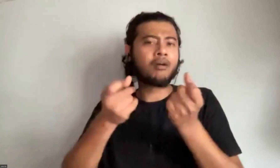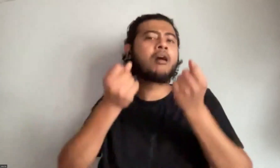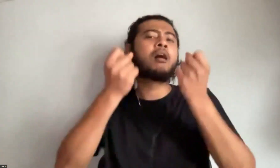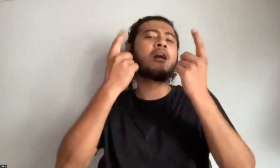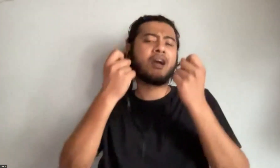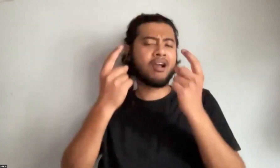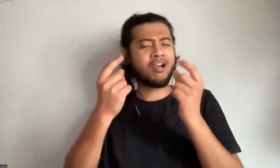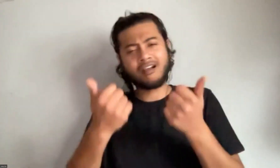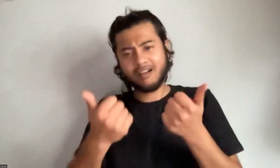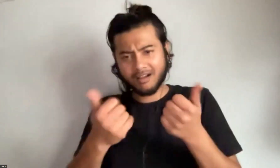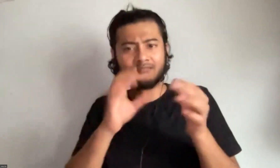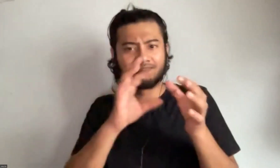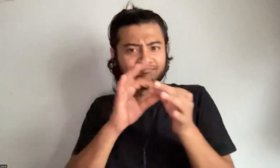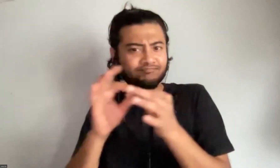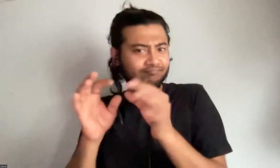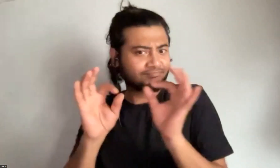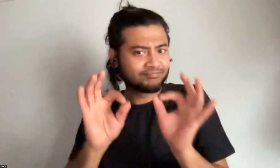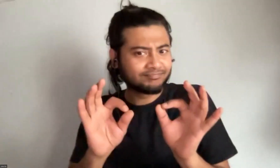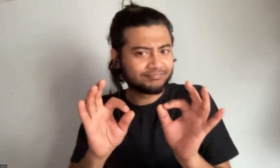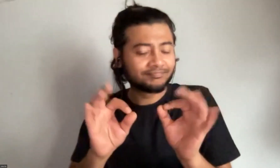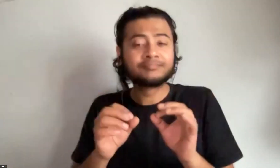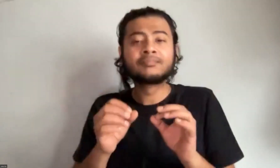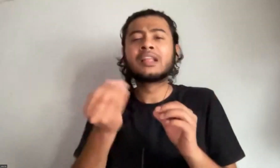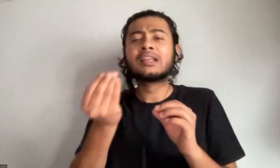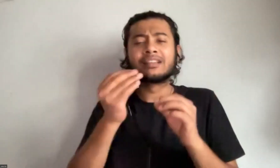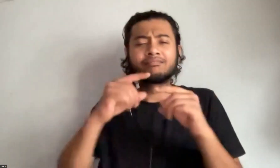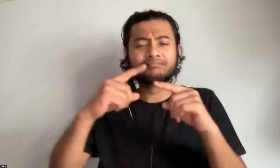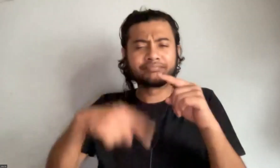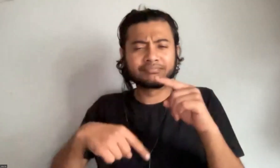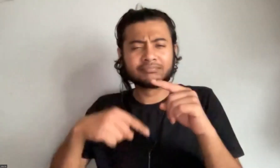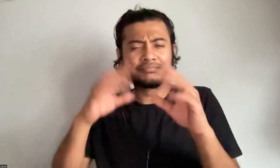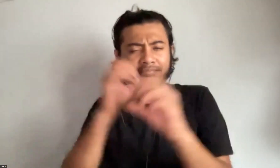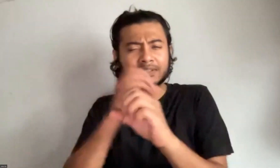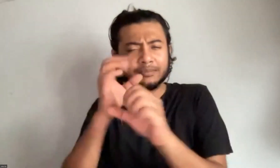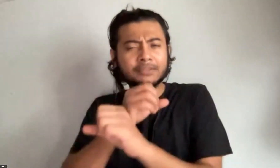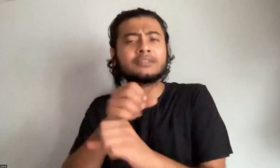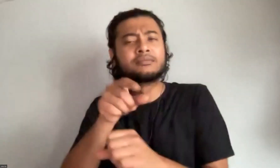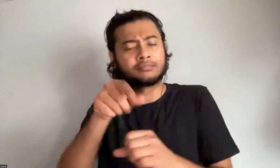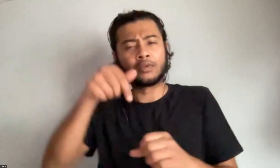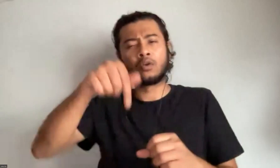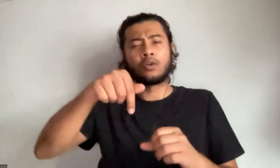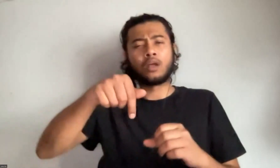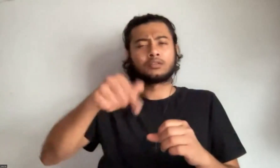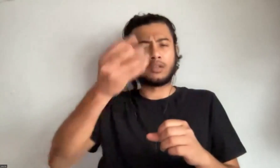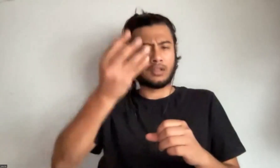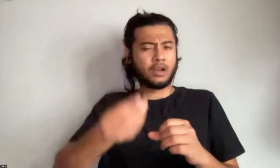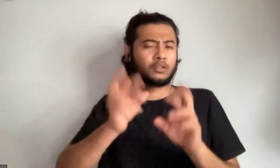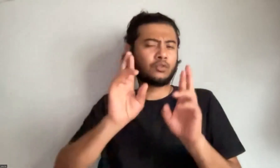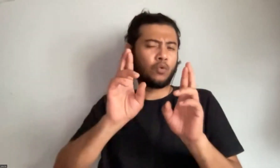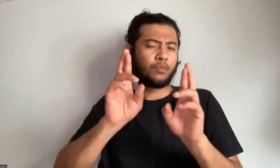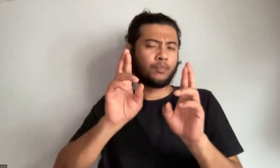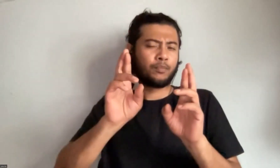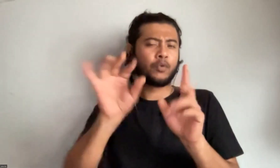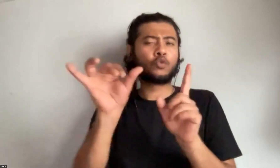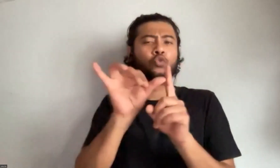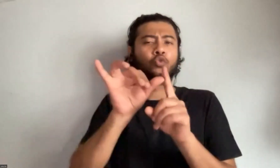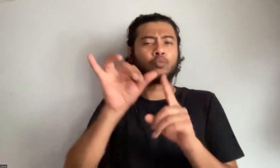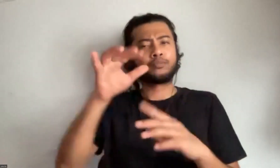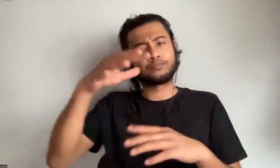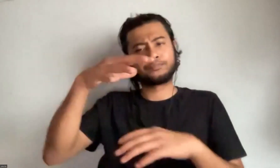YouTube, and I will also at the same time send the PDF, the presentation on the